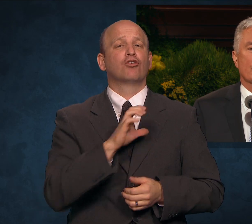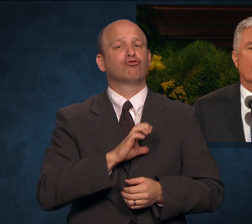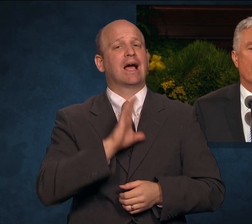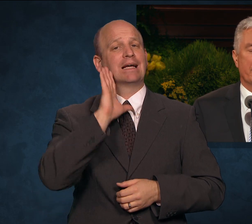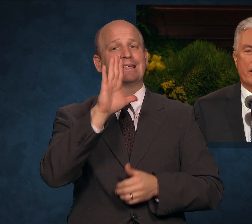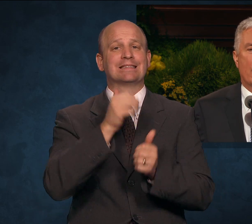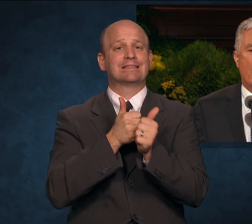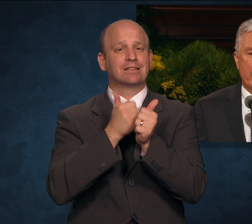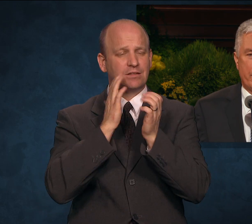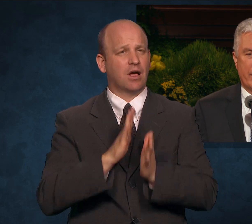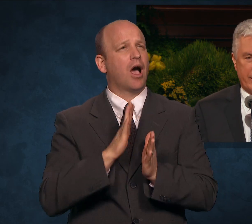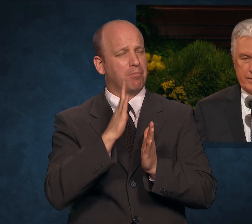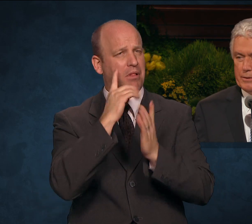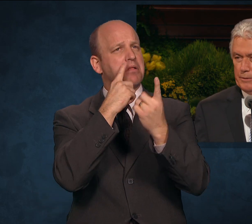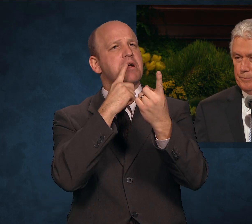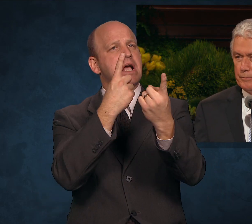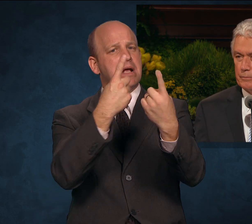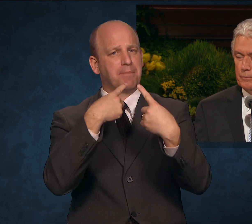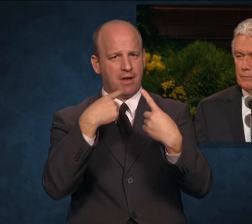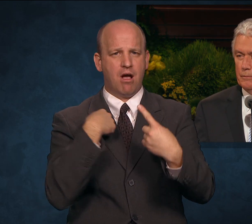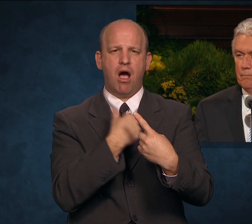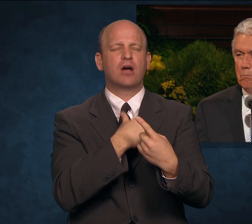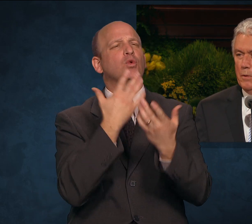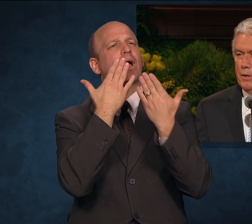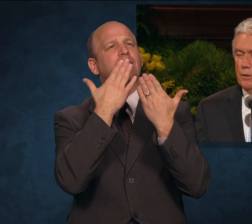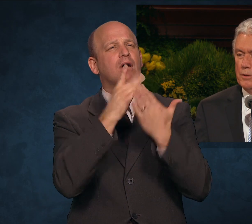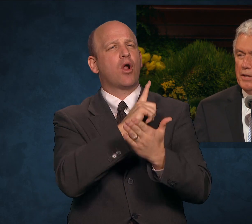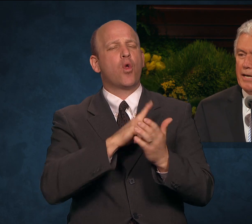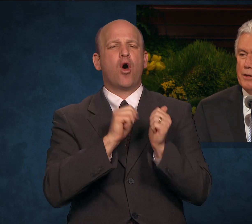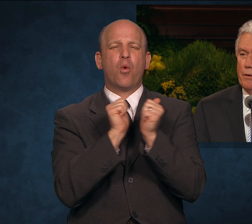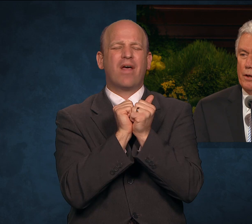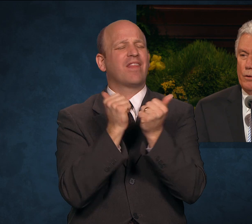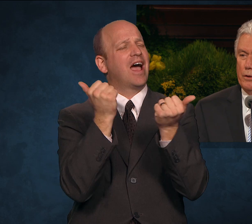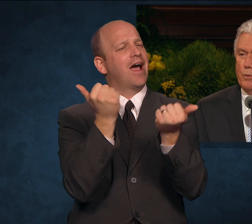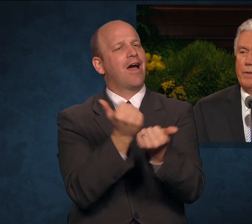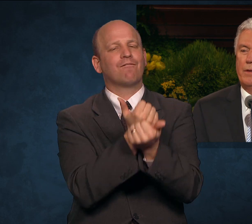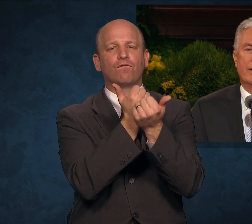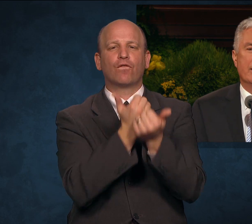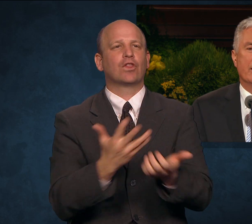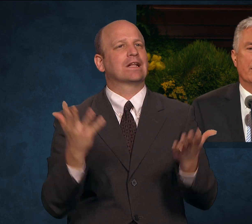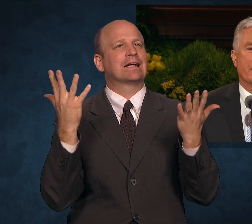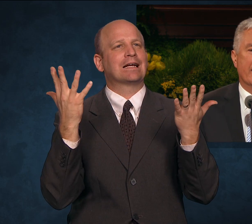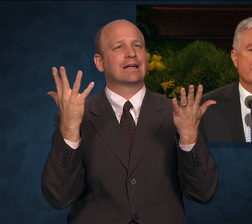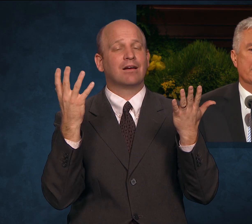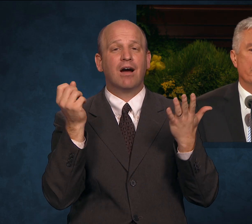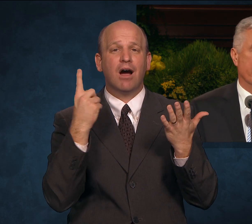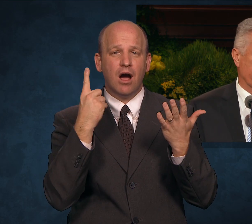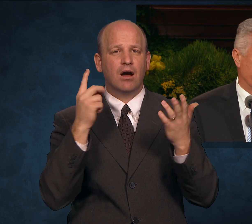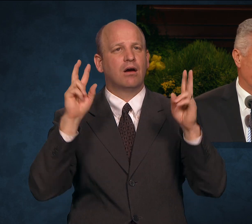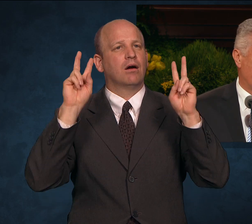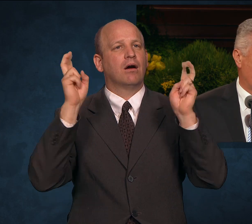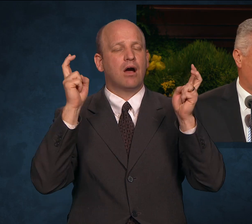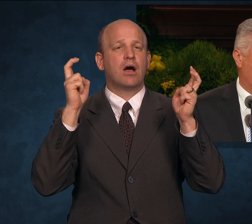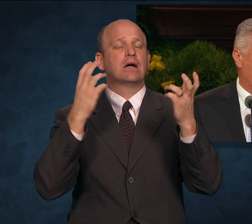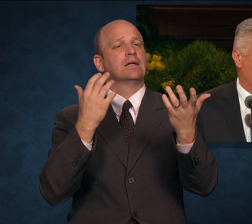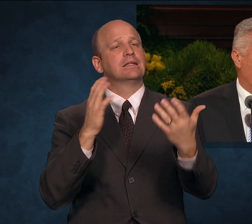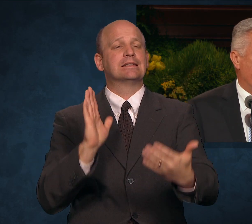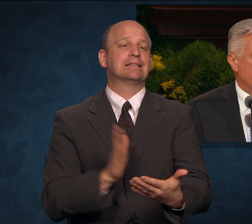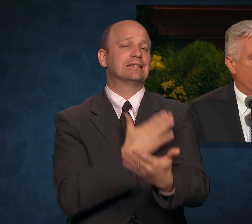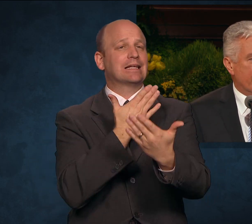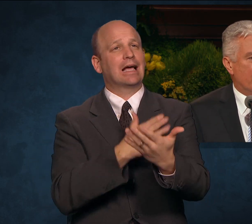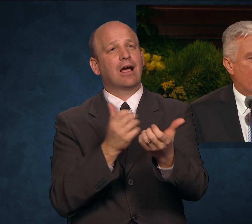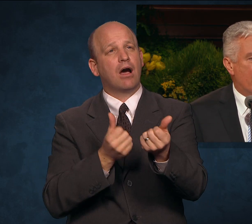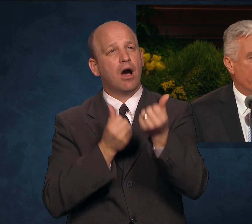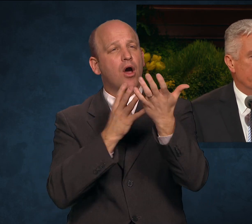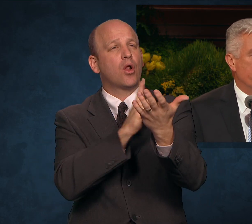Lord Our God in all things to sing unto the Lord with Thanksgiving